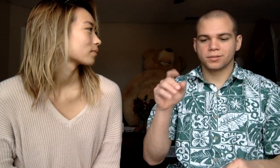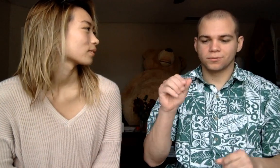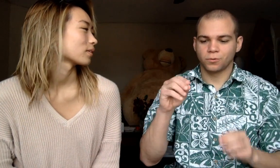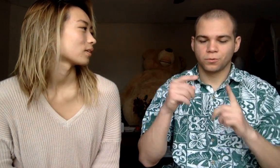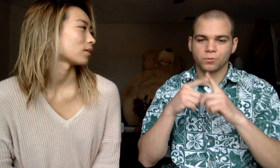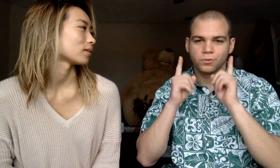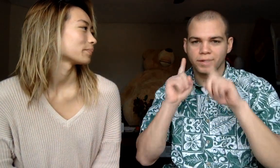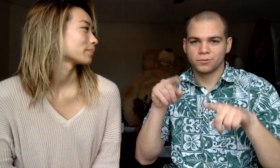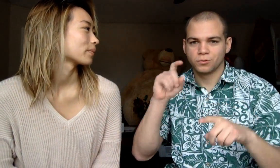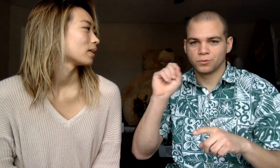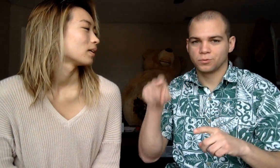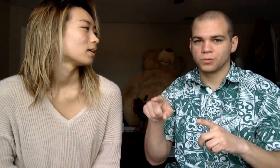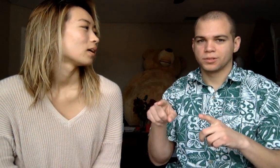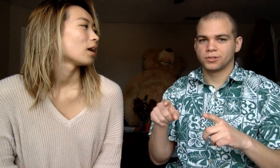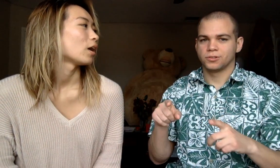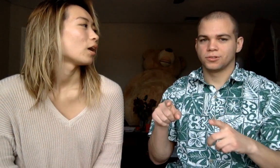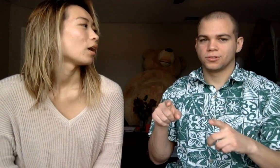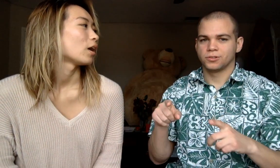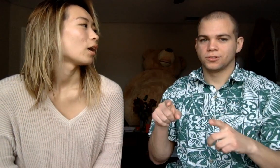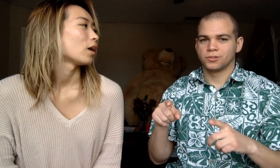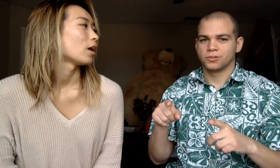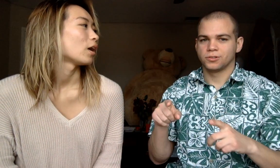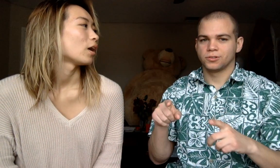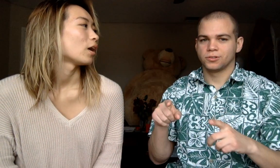Okay. To answer that question,